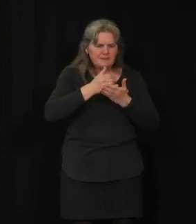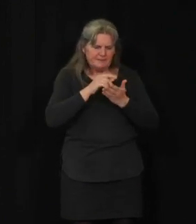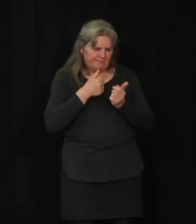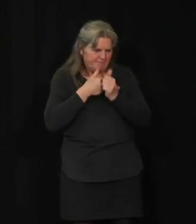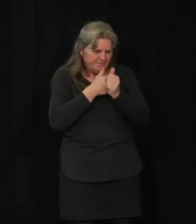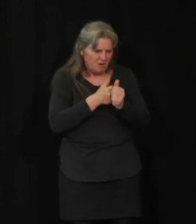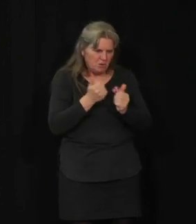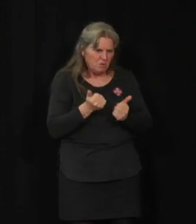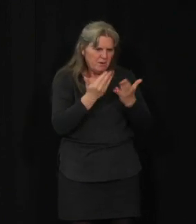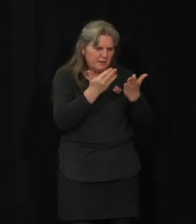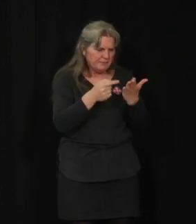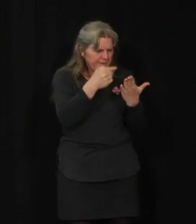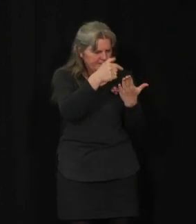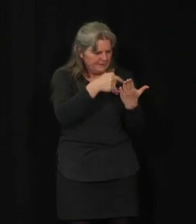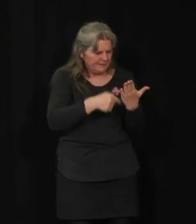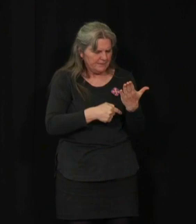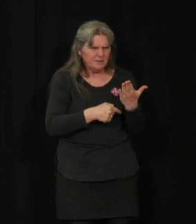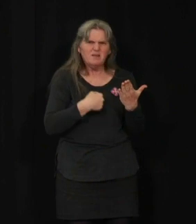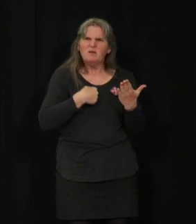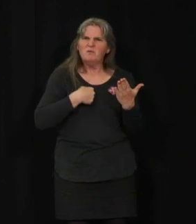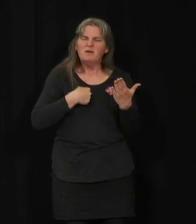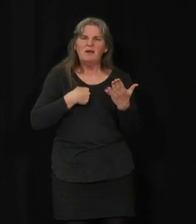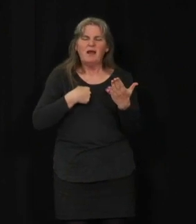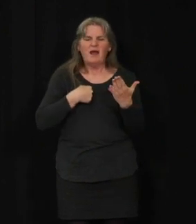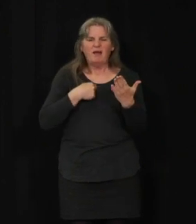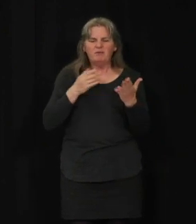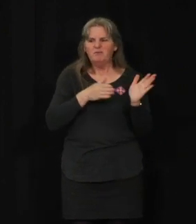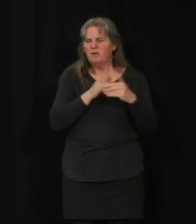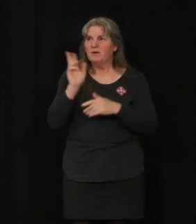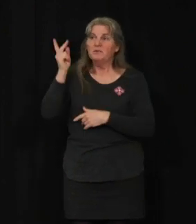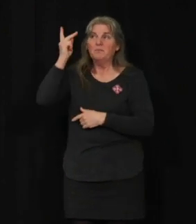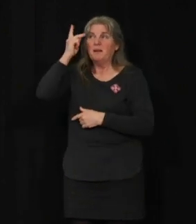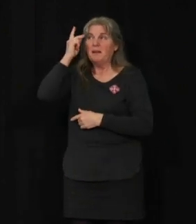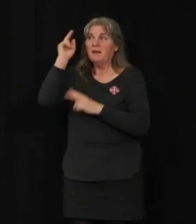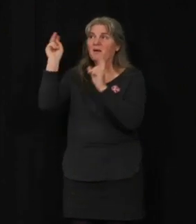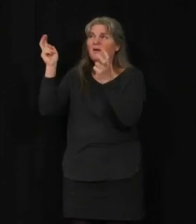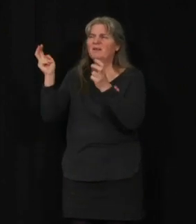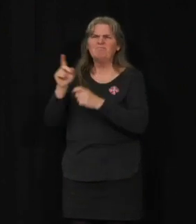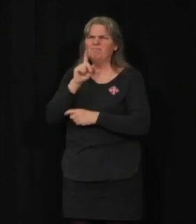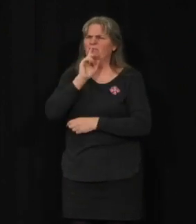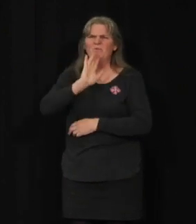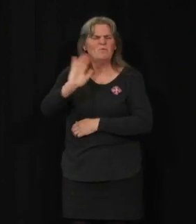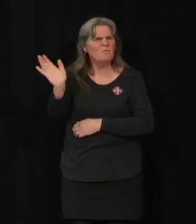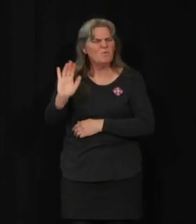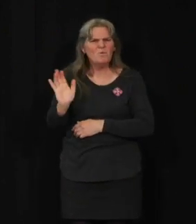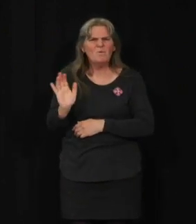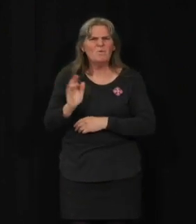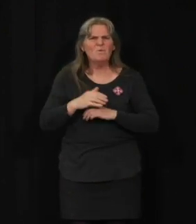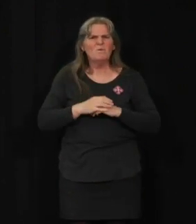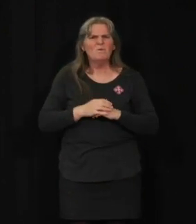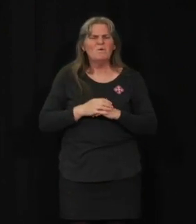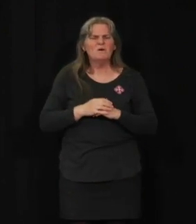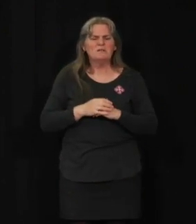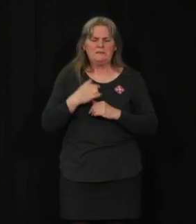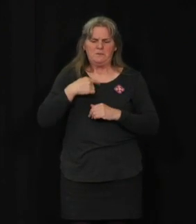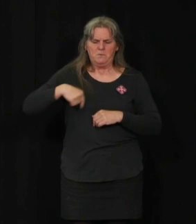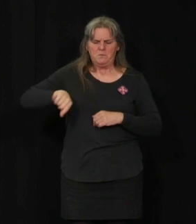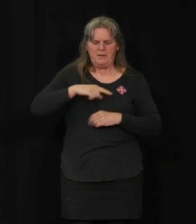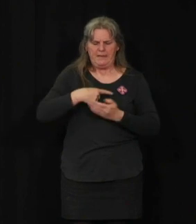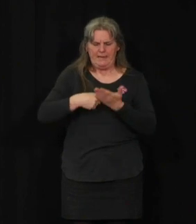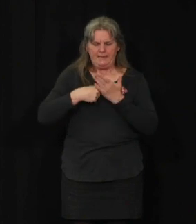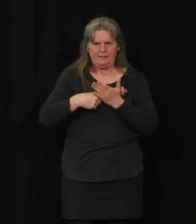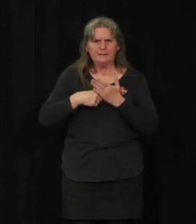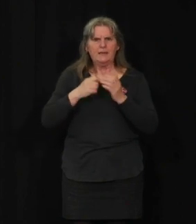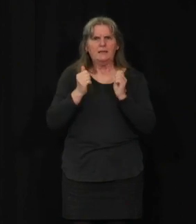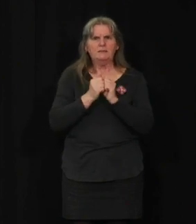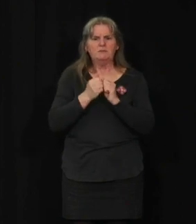those recommendations. We're not looking to act politically when it comes to these announcements. When we talk with the good folks